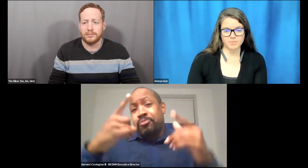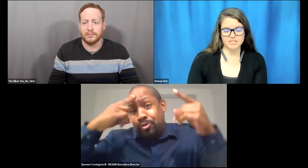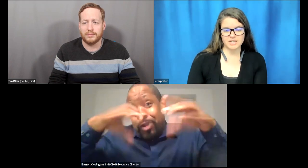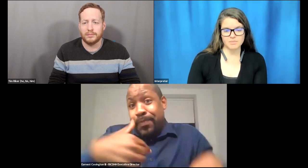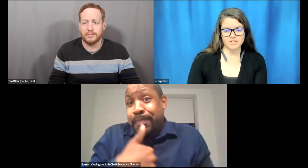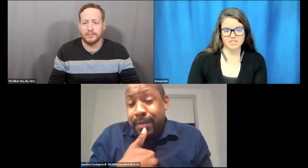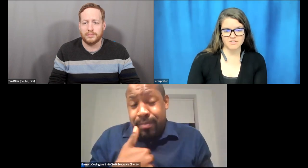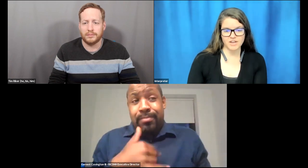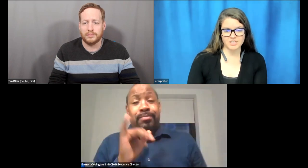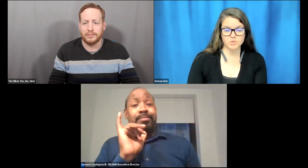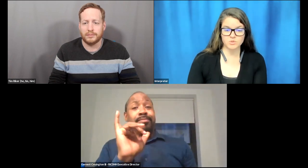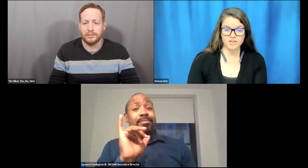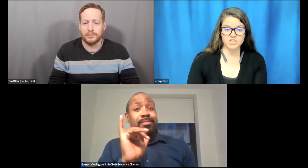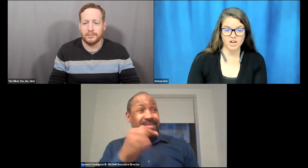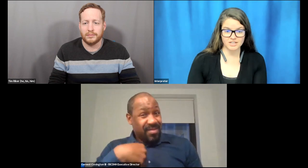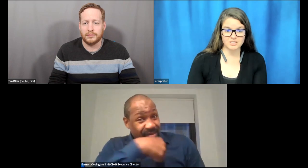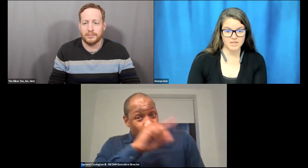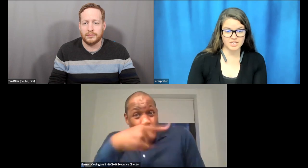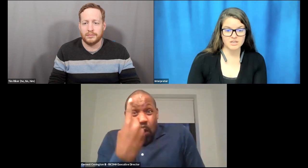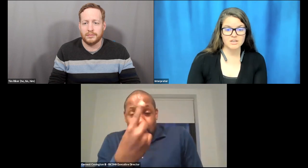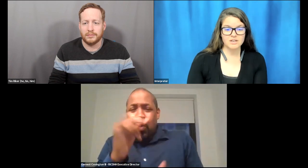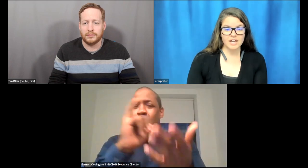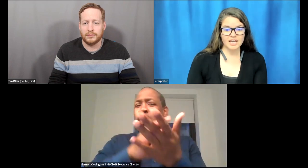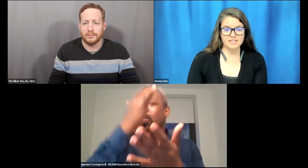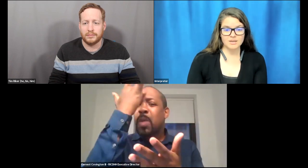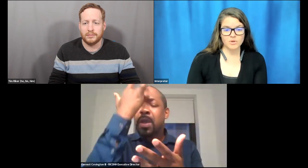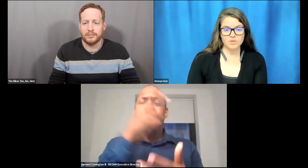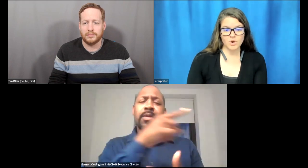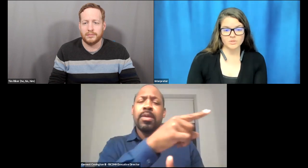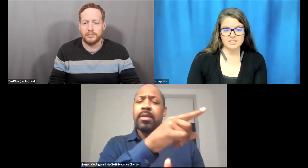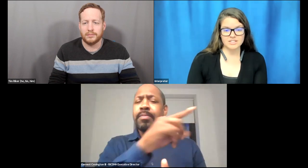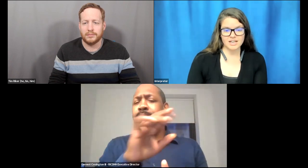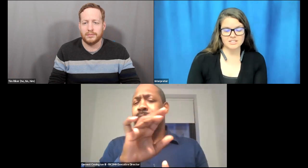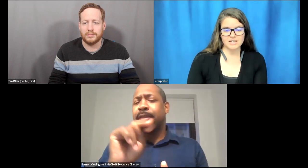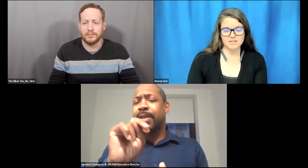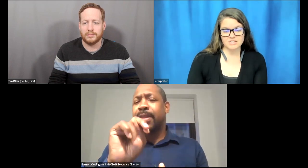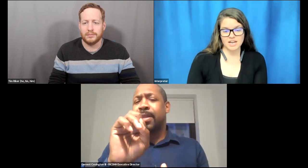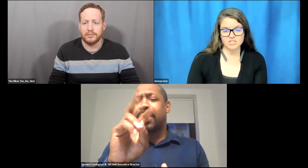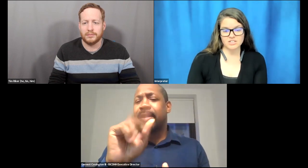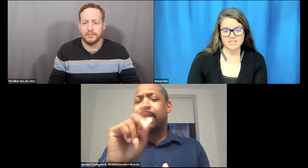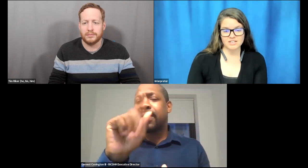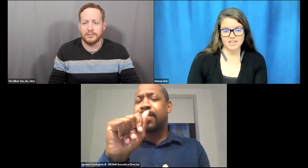public statement to that effect, which was very shocking to me, and that we were the only state agency that did that.